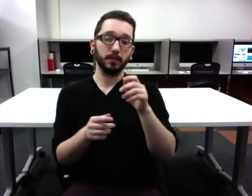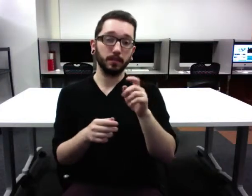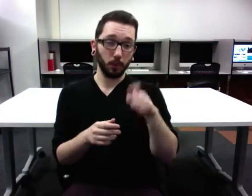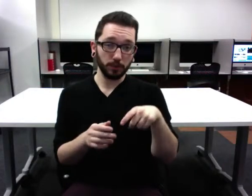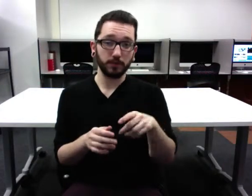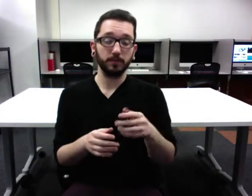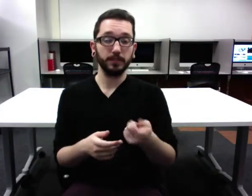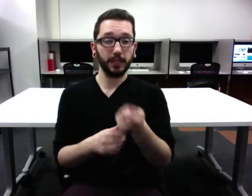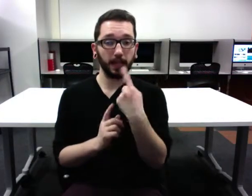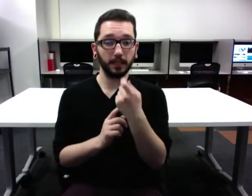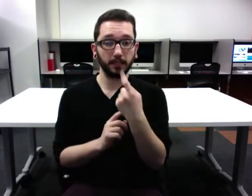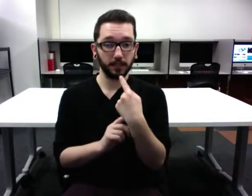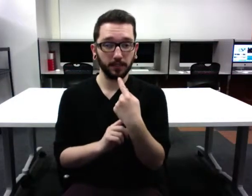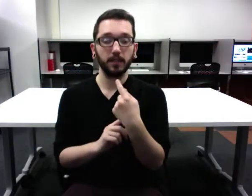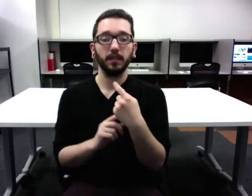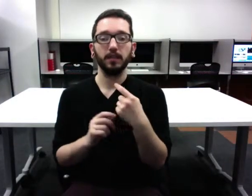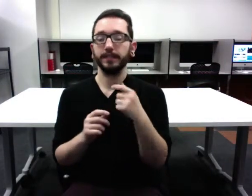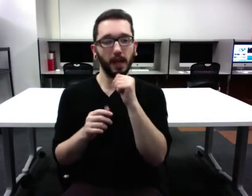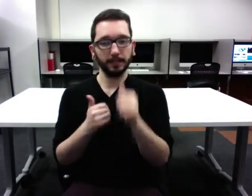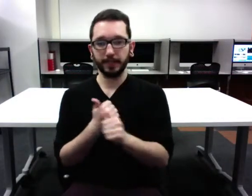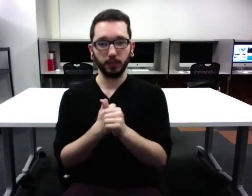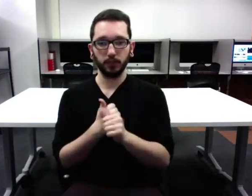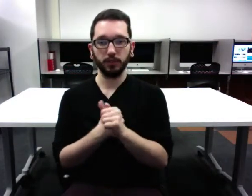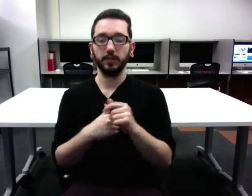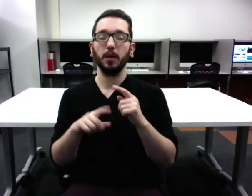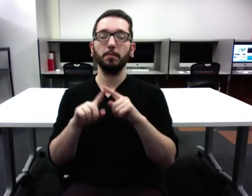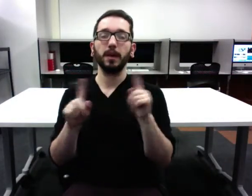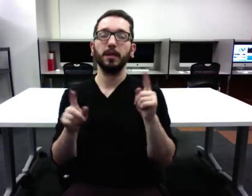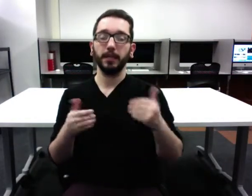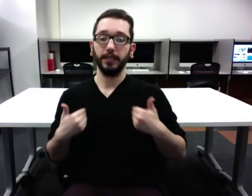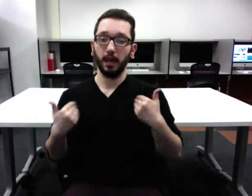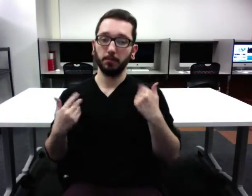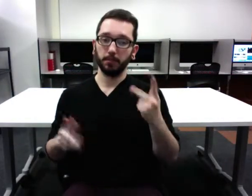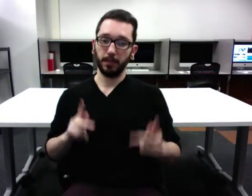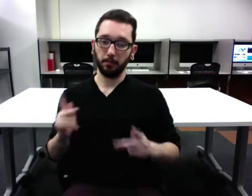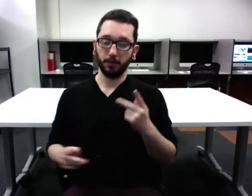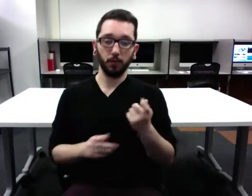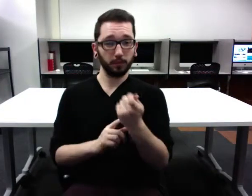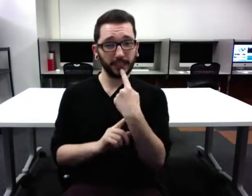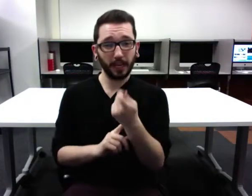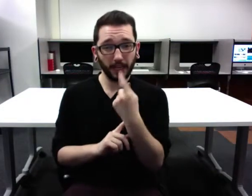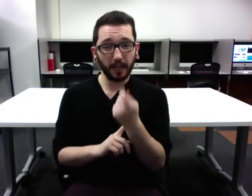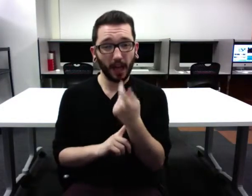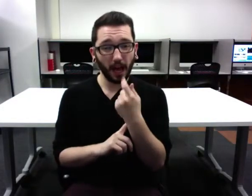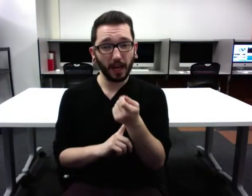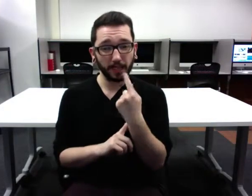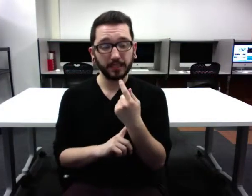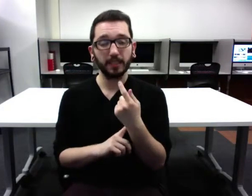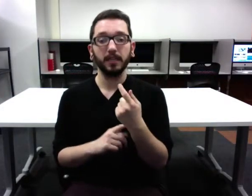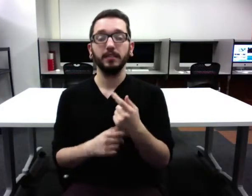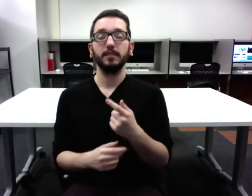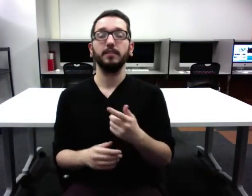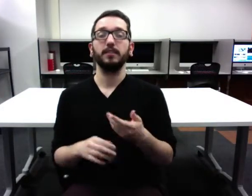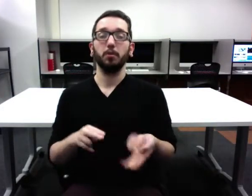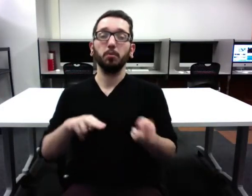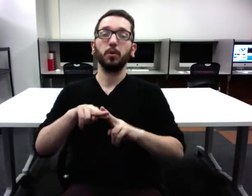dangerous. But what we found was that young people were taking massive doses of it in order to enhance their physical performance in